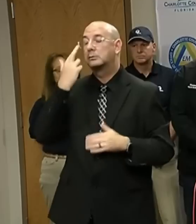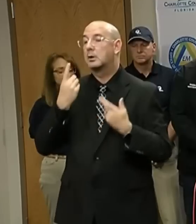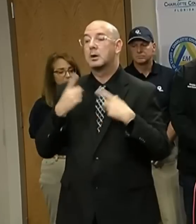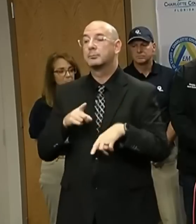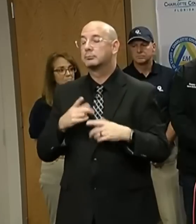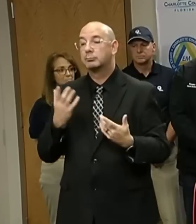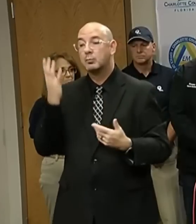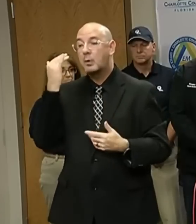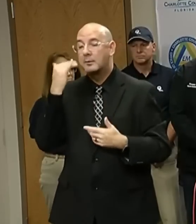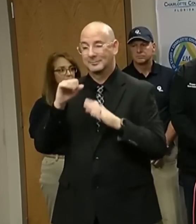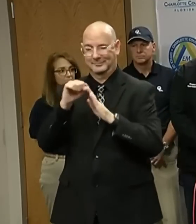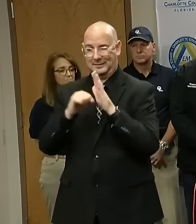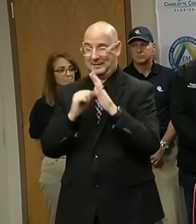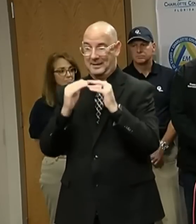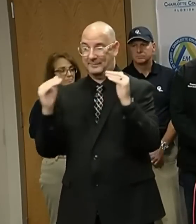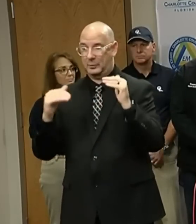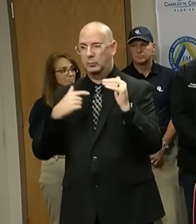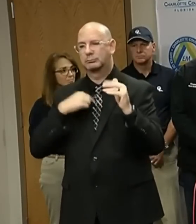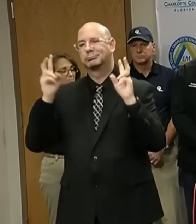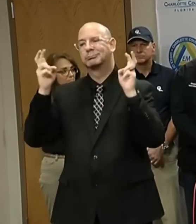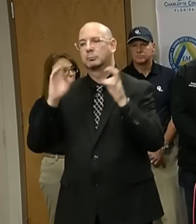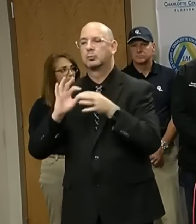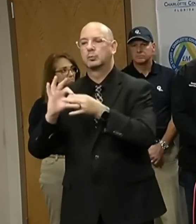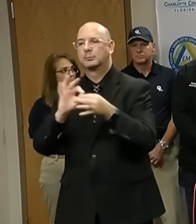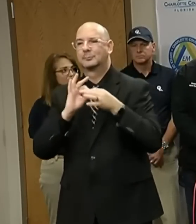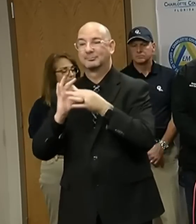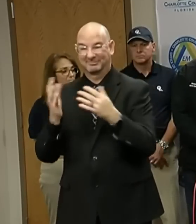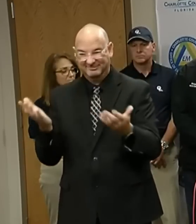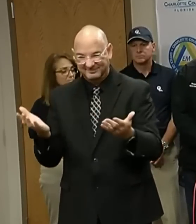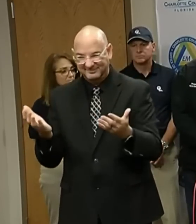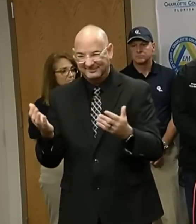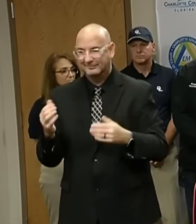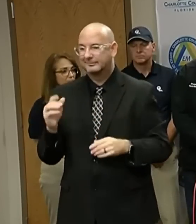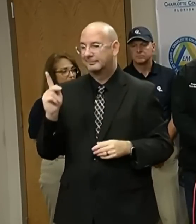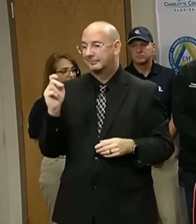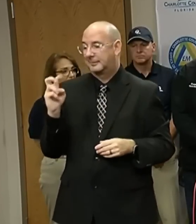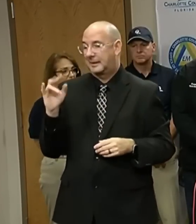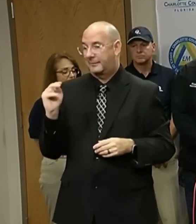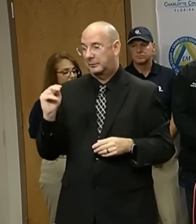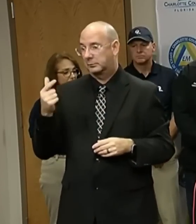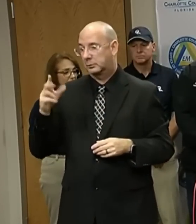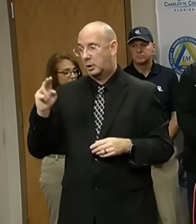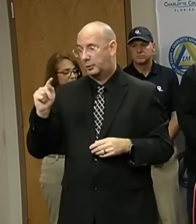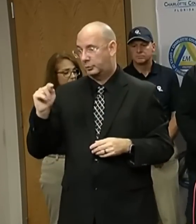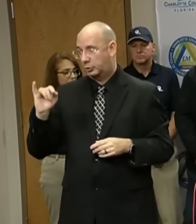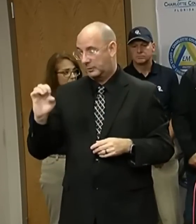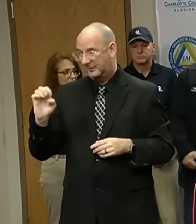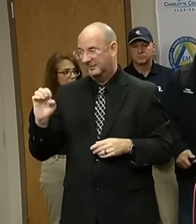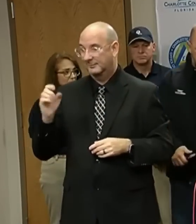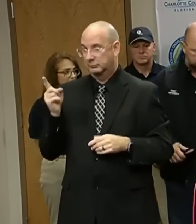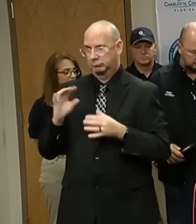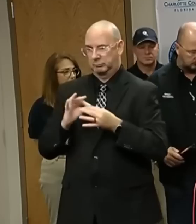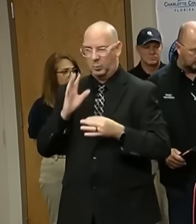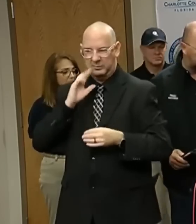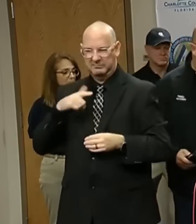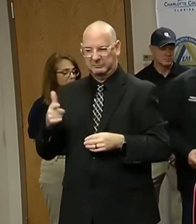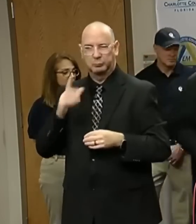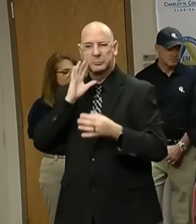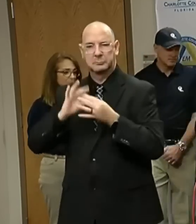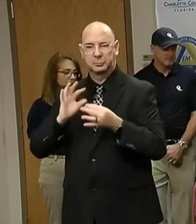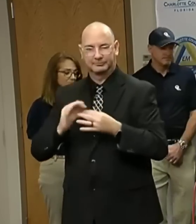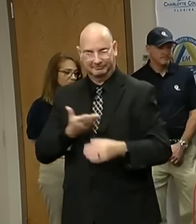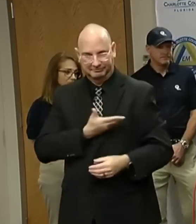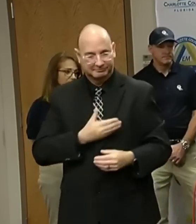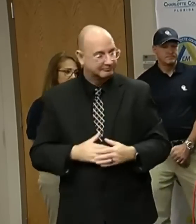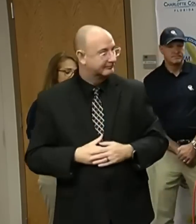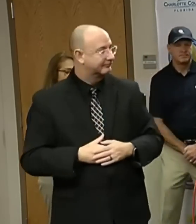state level, and that's under the direction of Kevin Guthrie, who's our Emergency Management Director, and he's going to provide an update. All right, thank you,